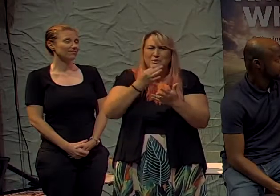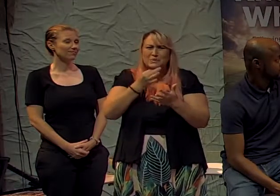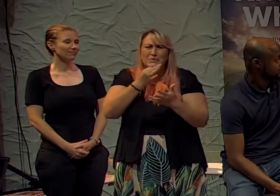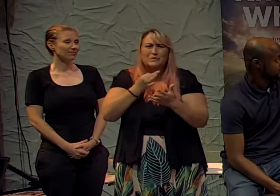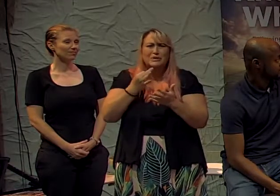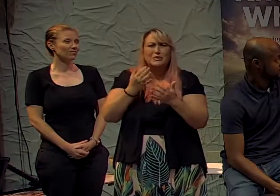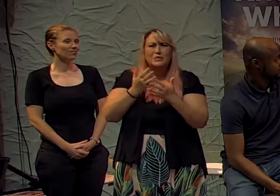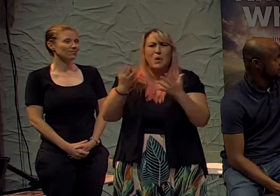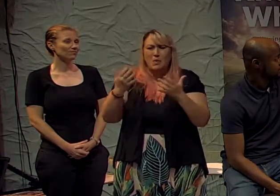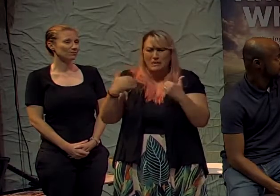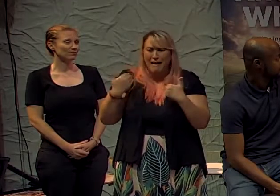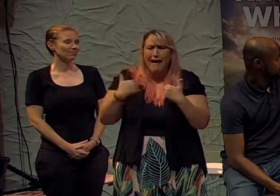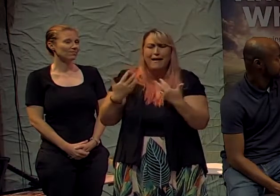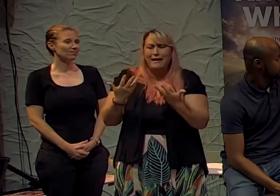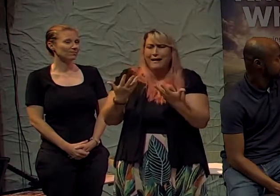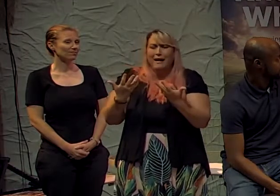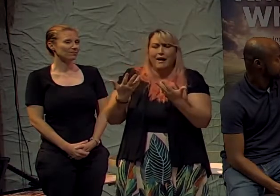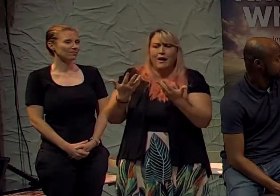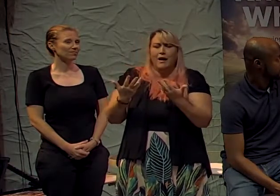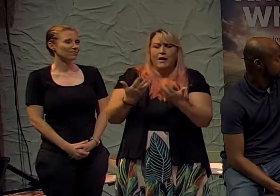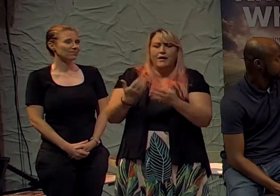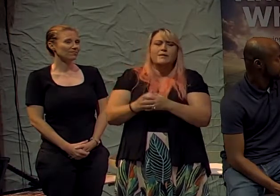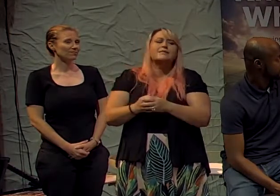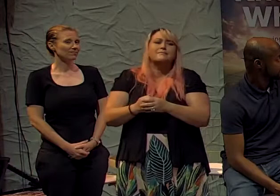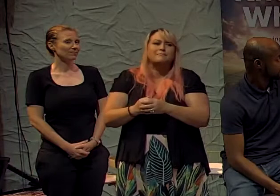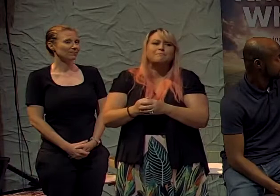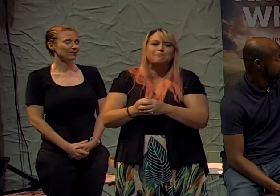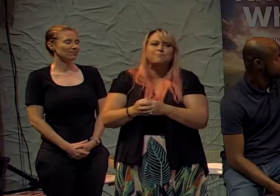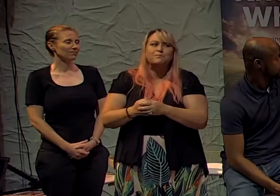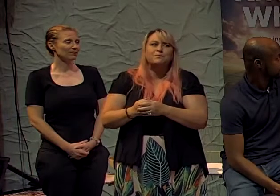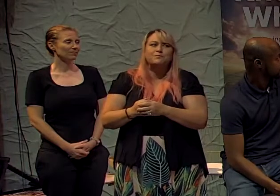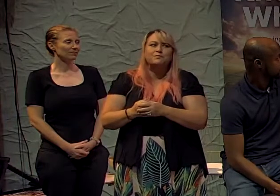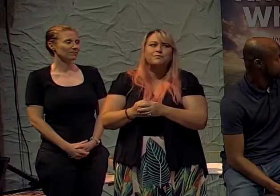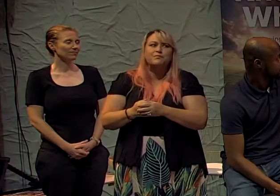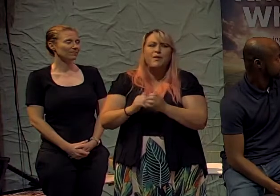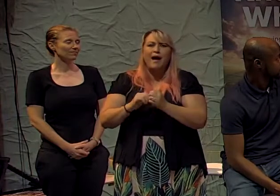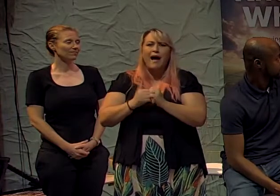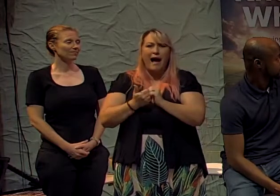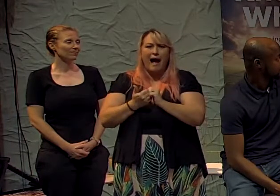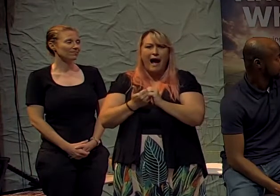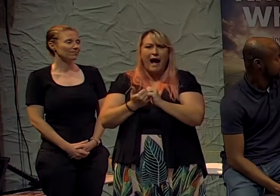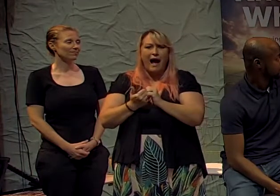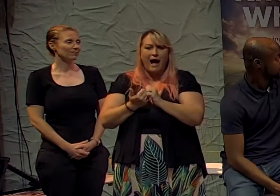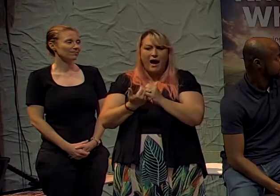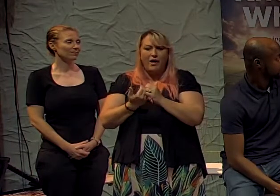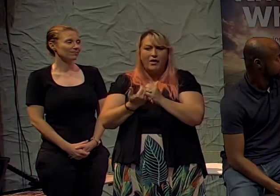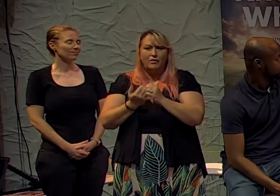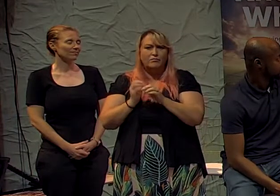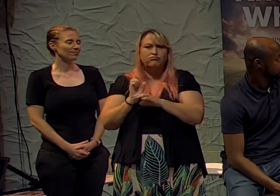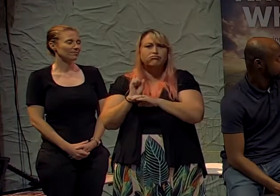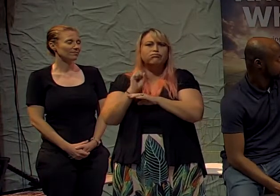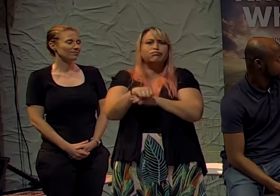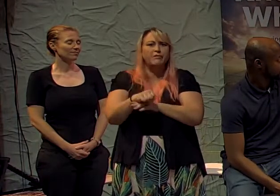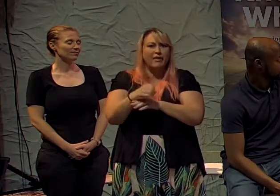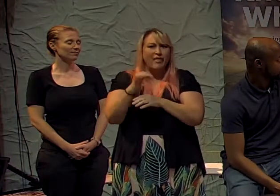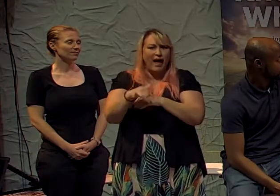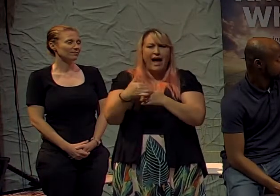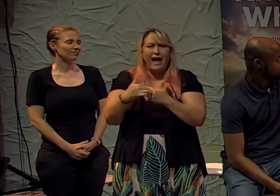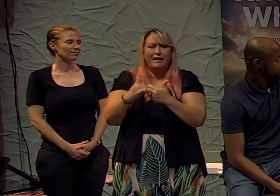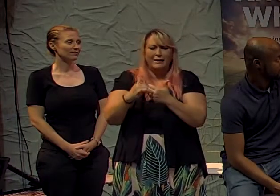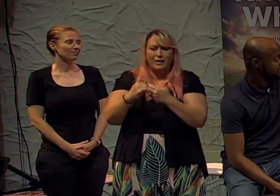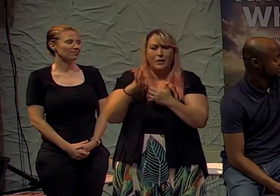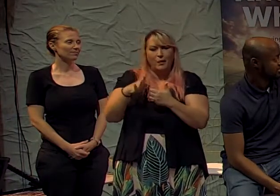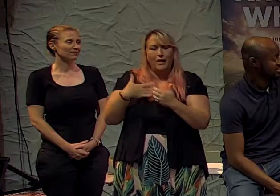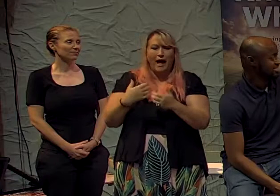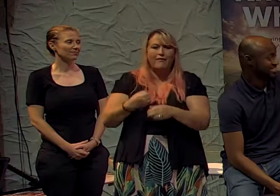young? And I think what helped us to overcome this, because there were so many things in that, and we're gonna have to pass